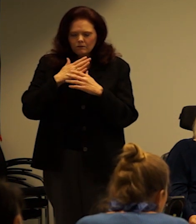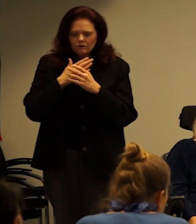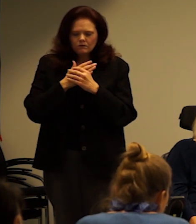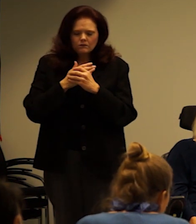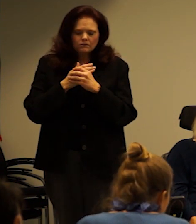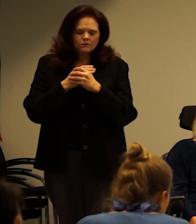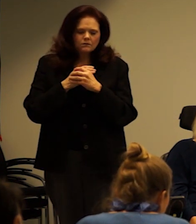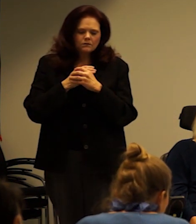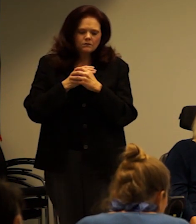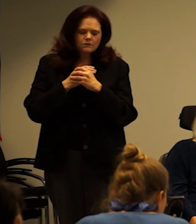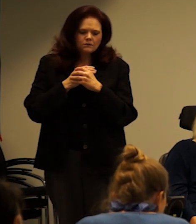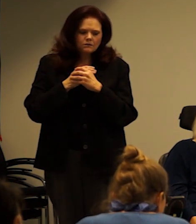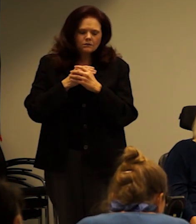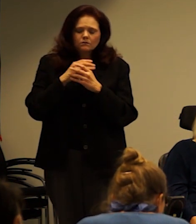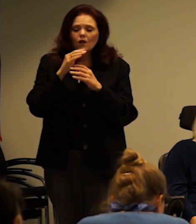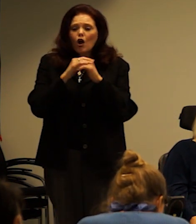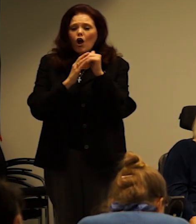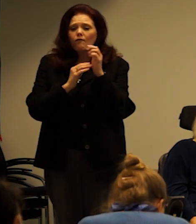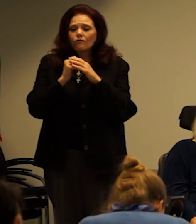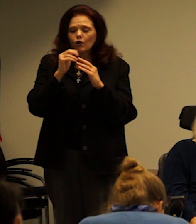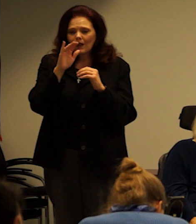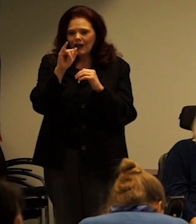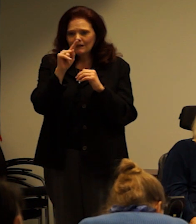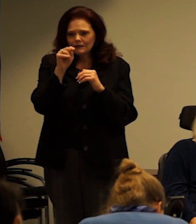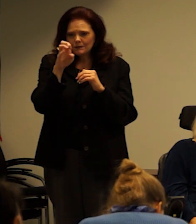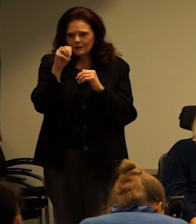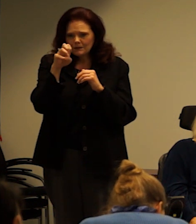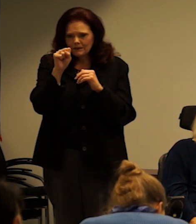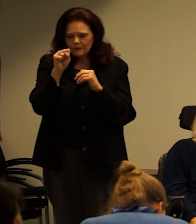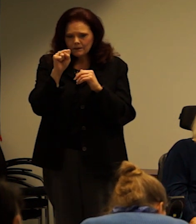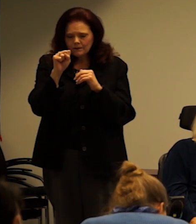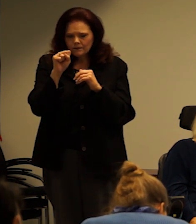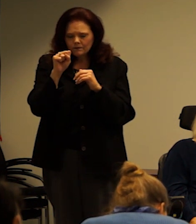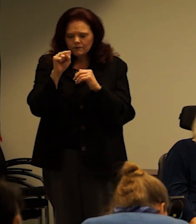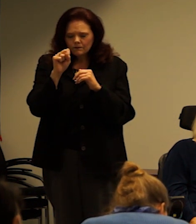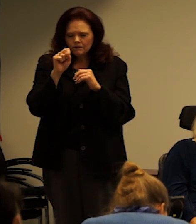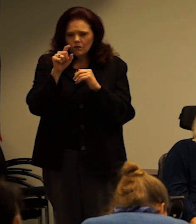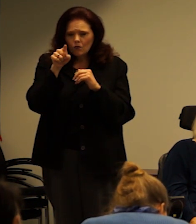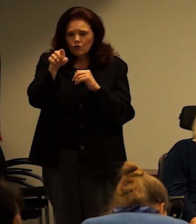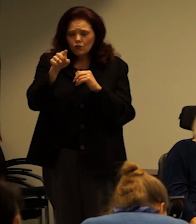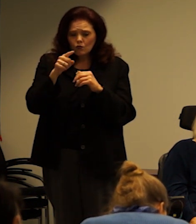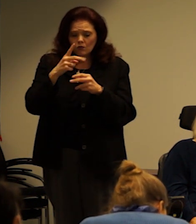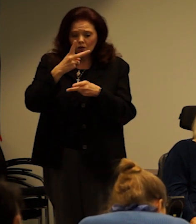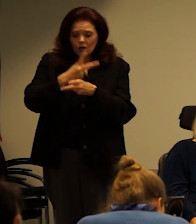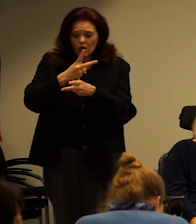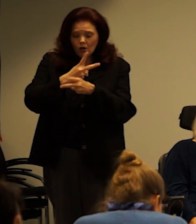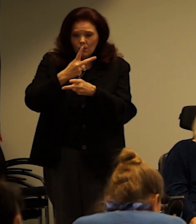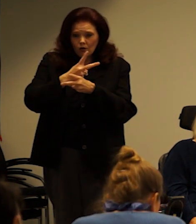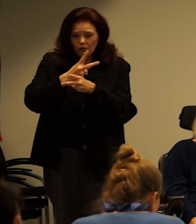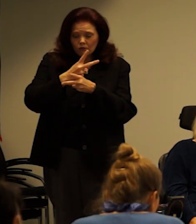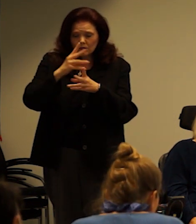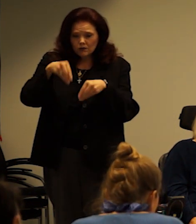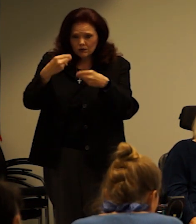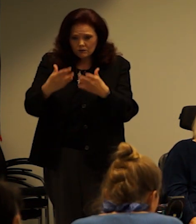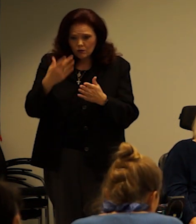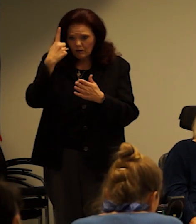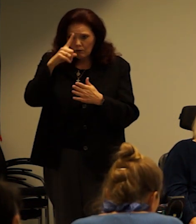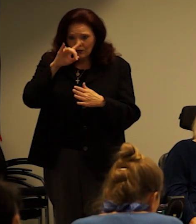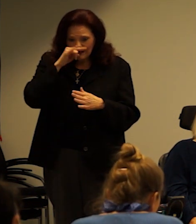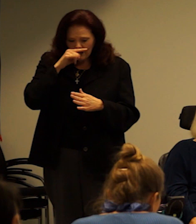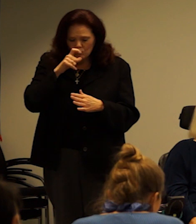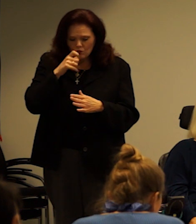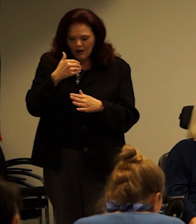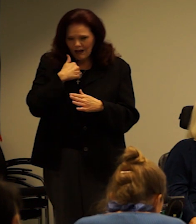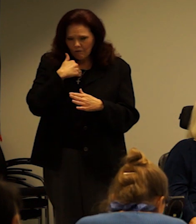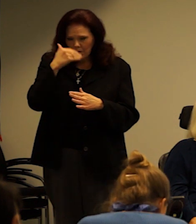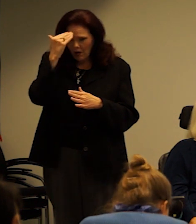working with. Comfort items. If you are the caregiver for a child who has a cognitive